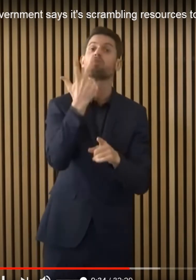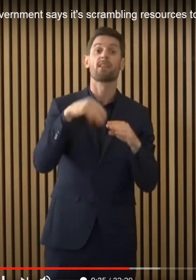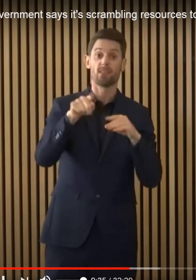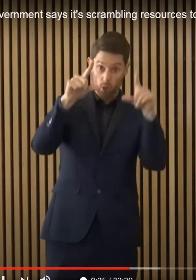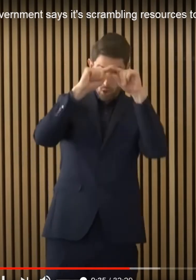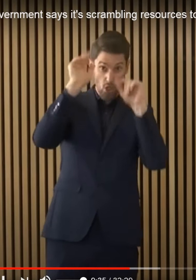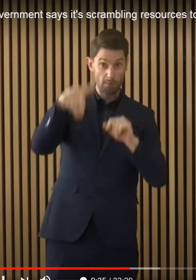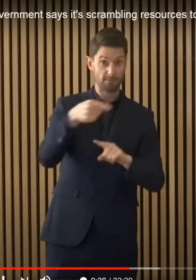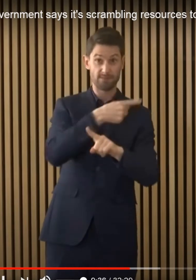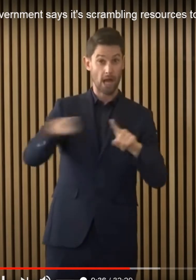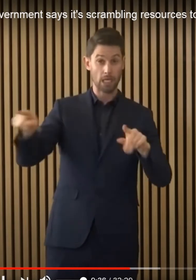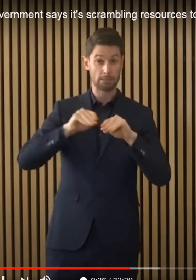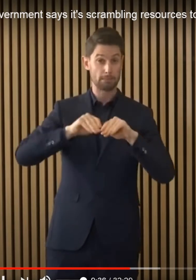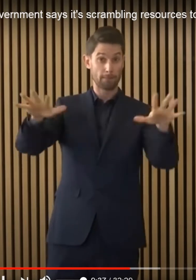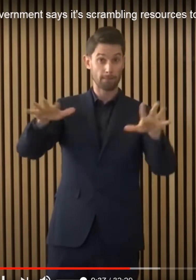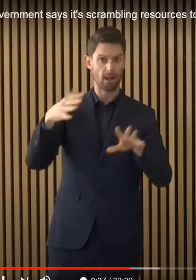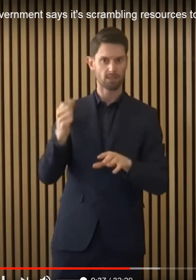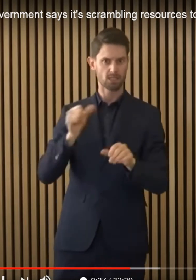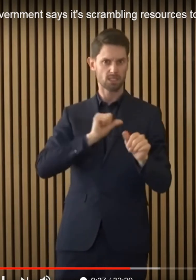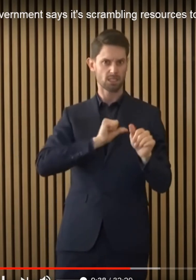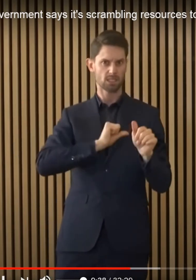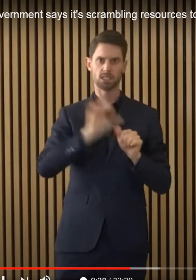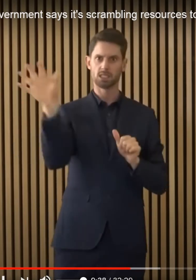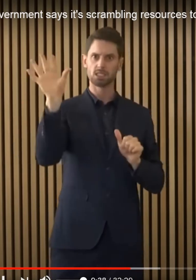we have the leadership team, the